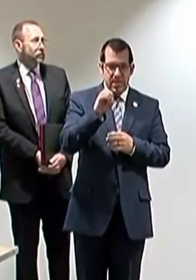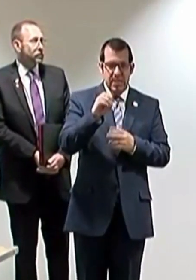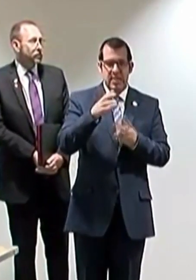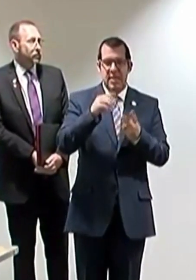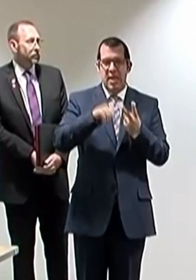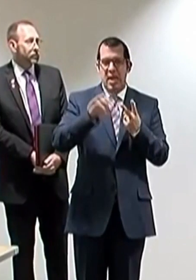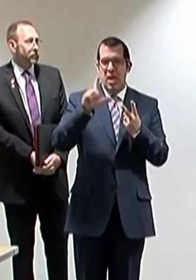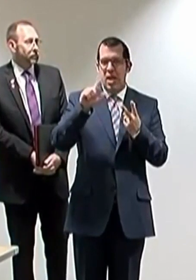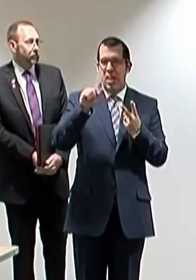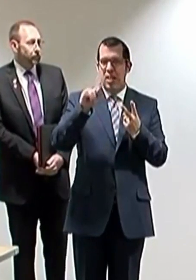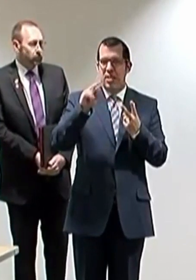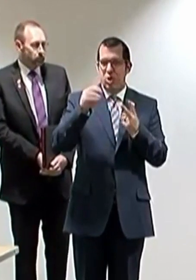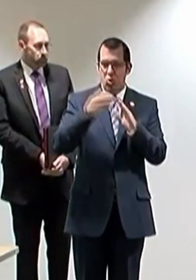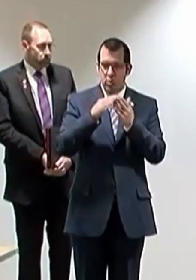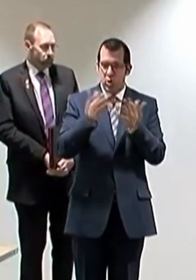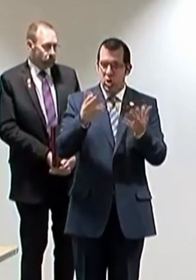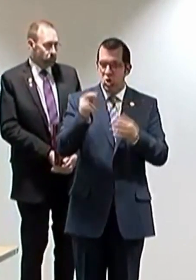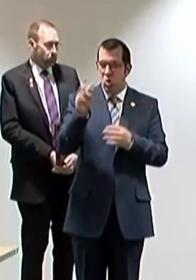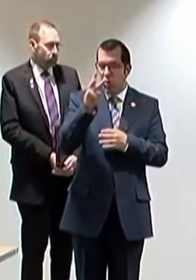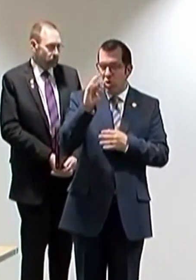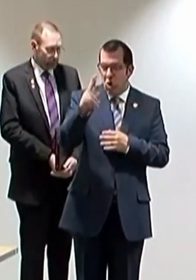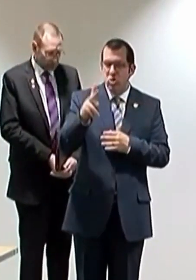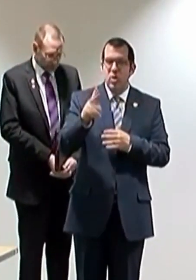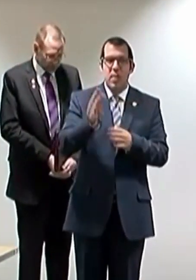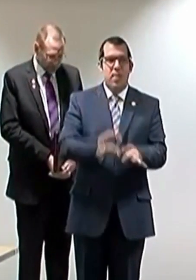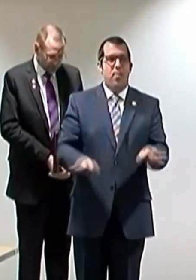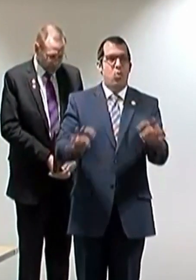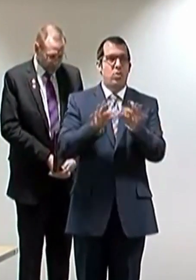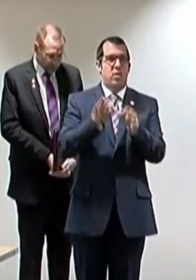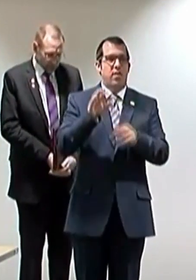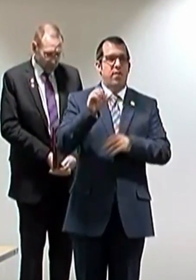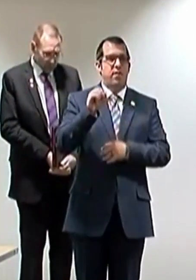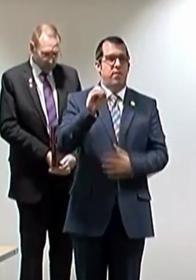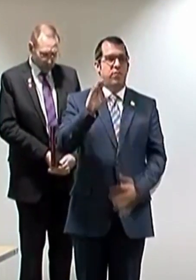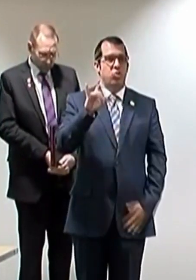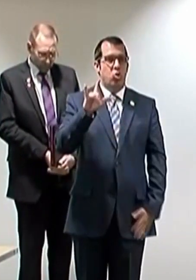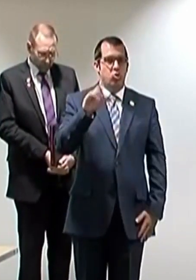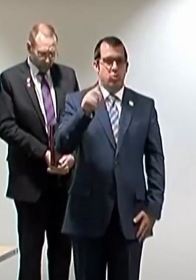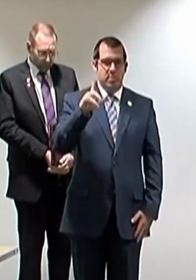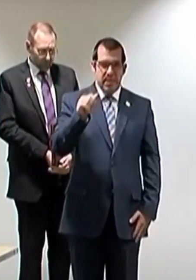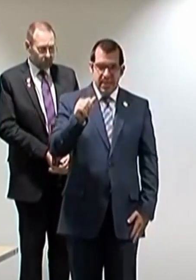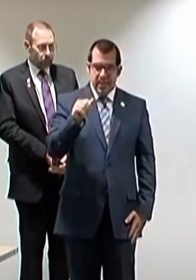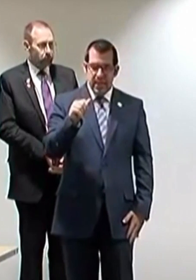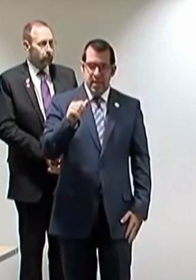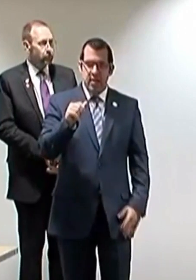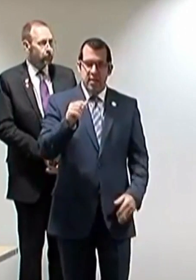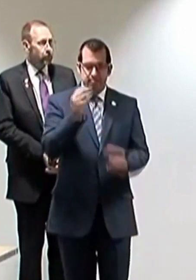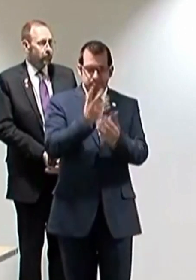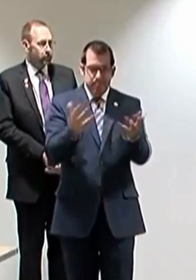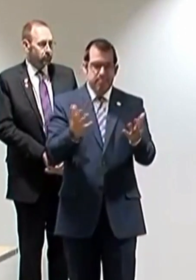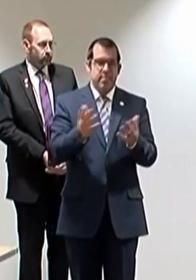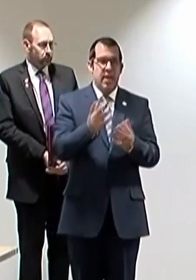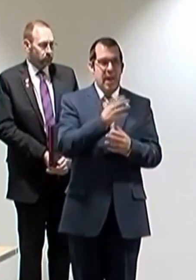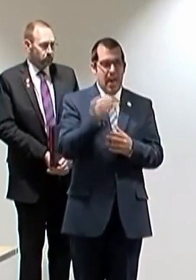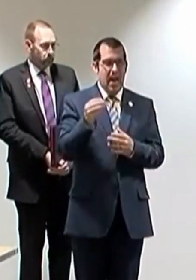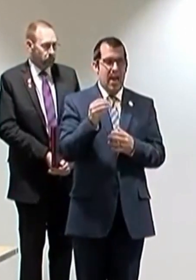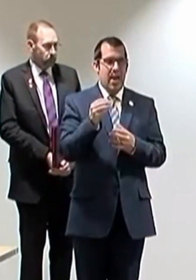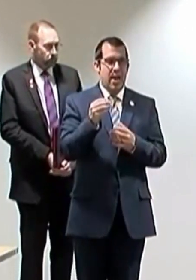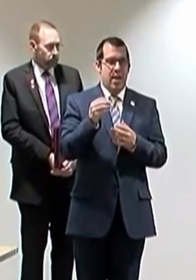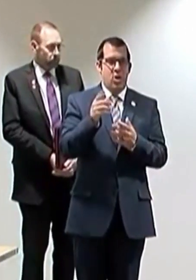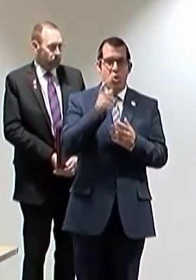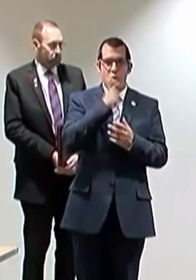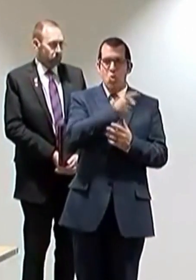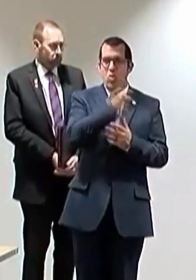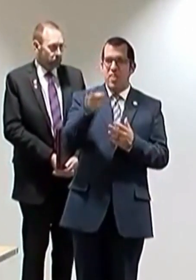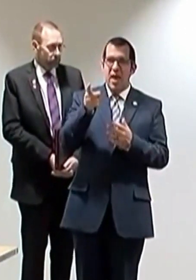Northwest Arkansas, and the importance of social media. But it's also a matter of social influencers.